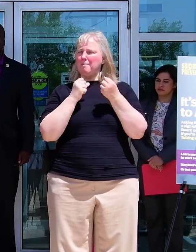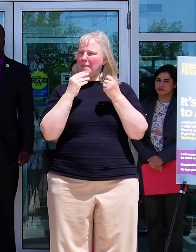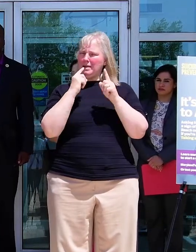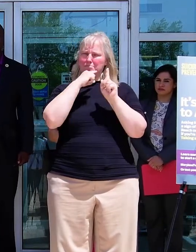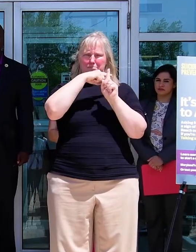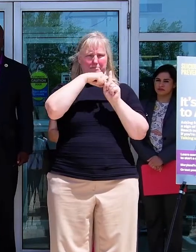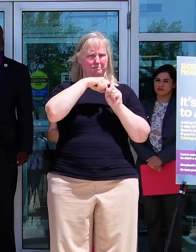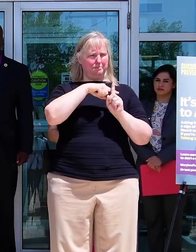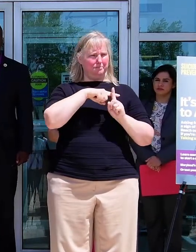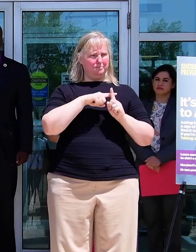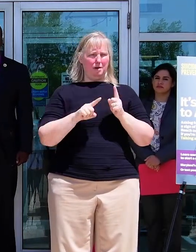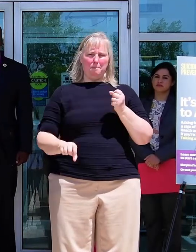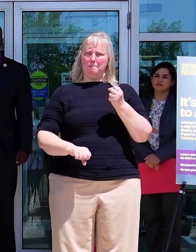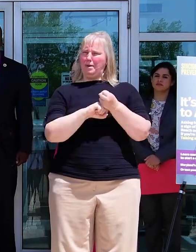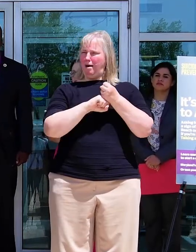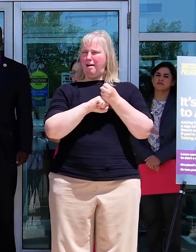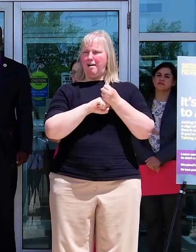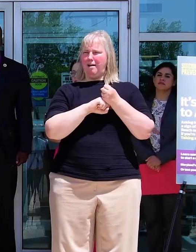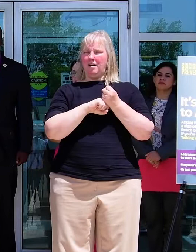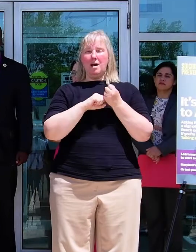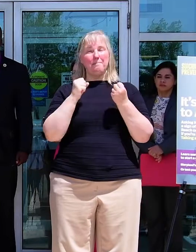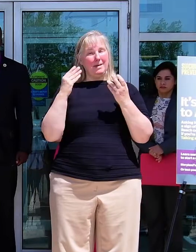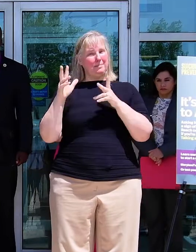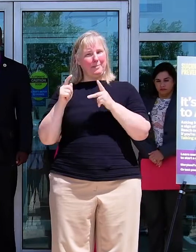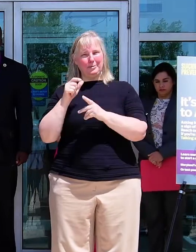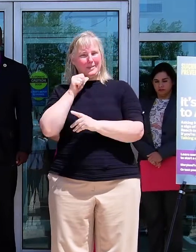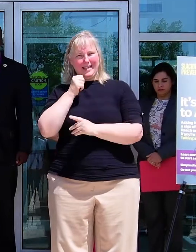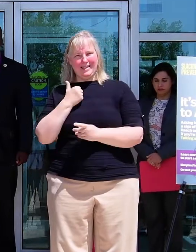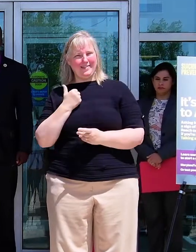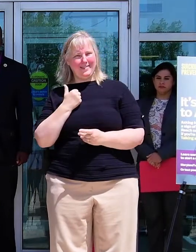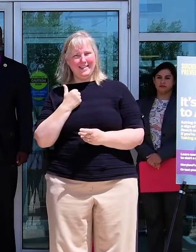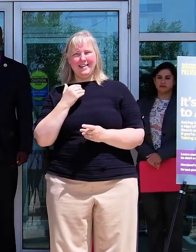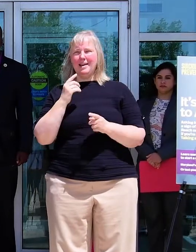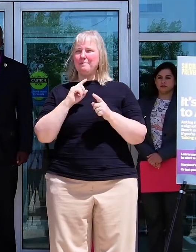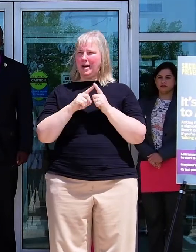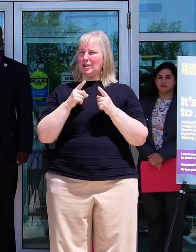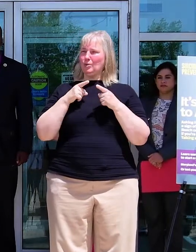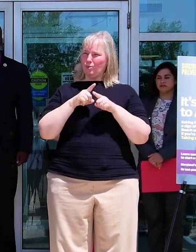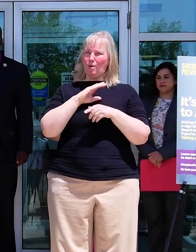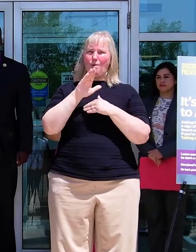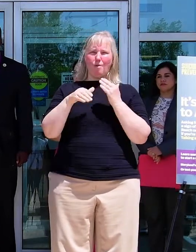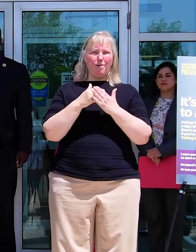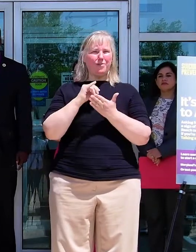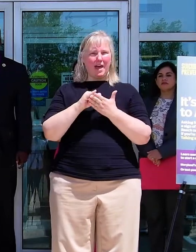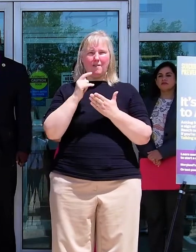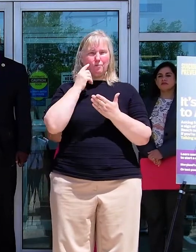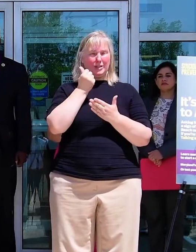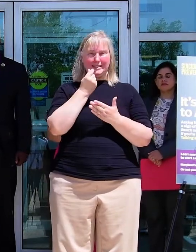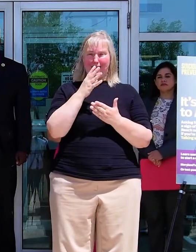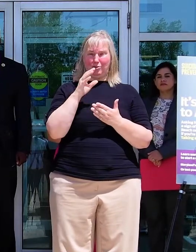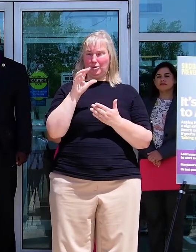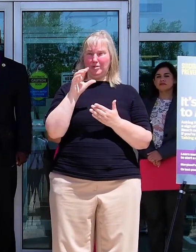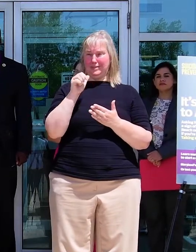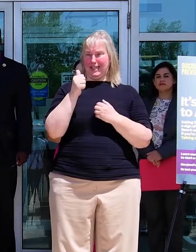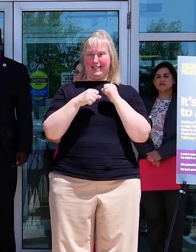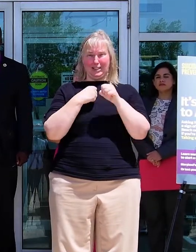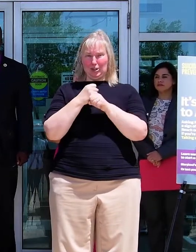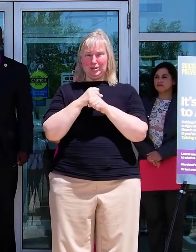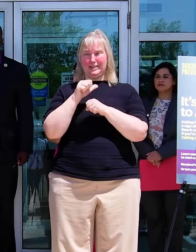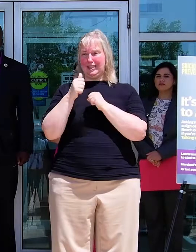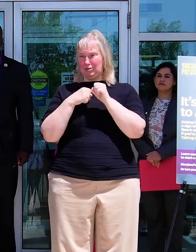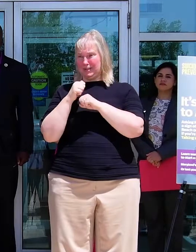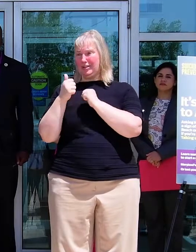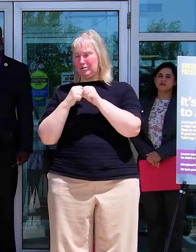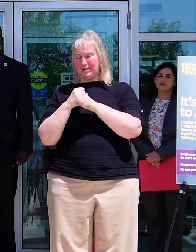me that many of us don't. And yet, in all of that, for several decades, I was barely making it, right?